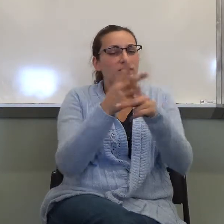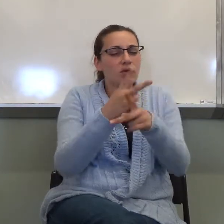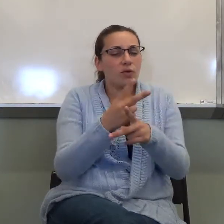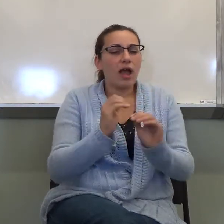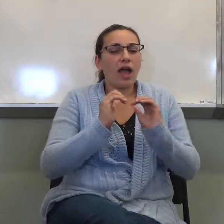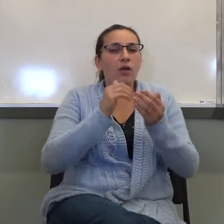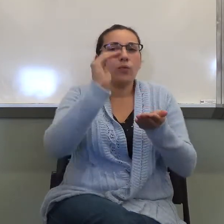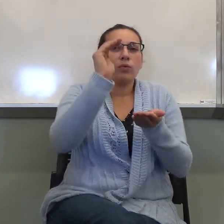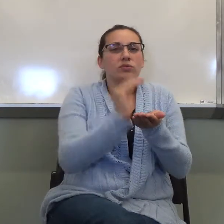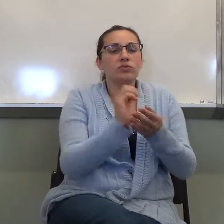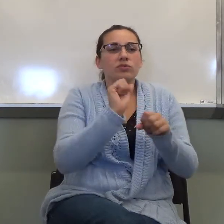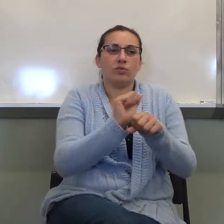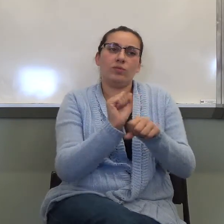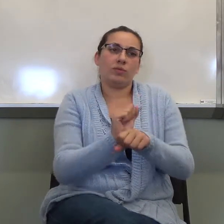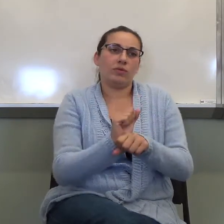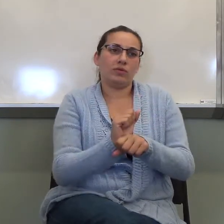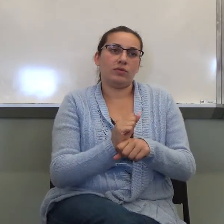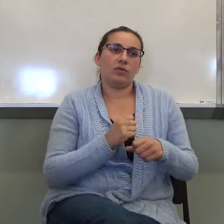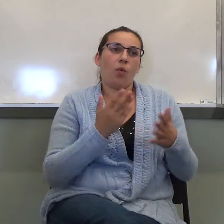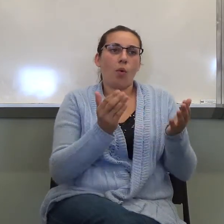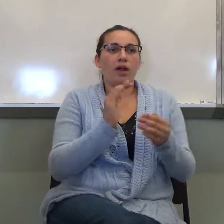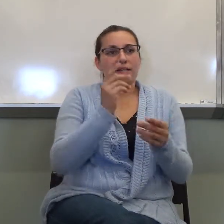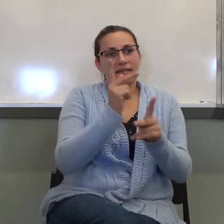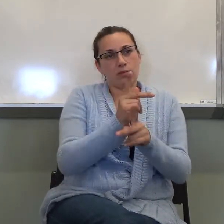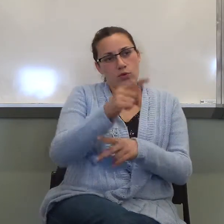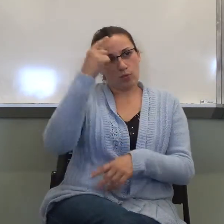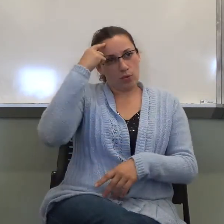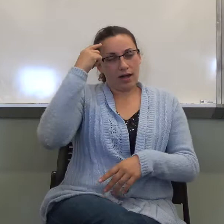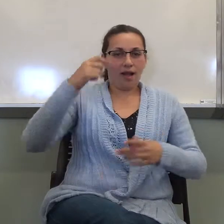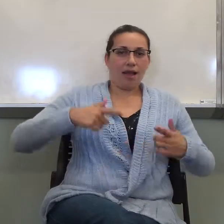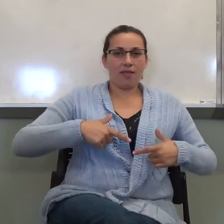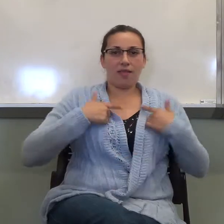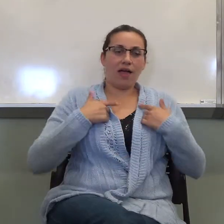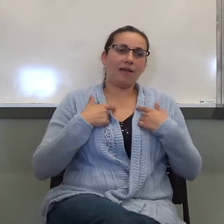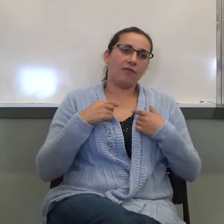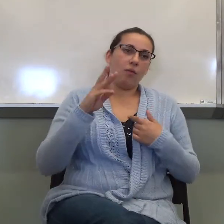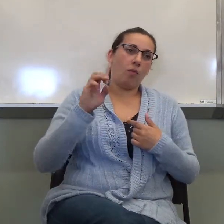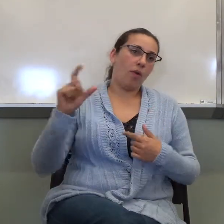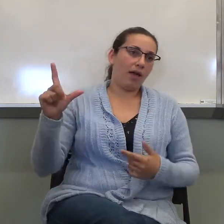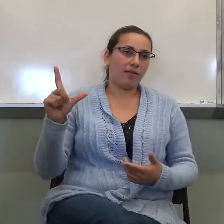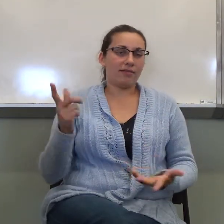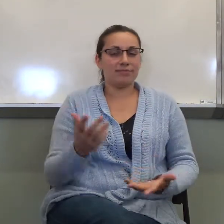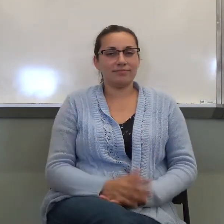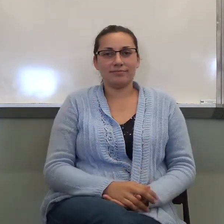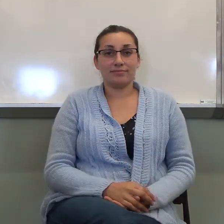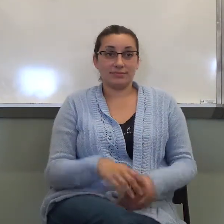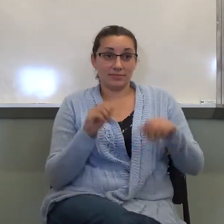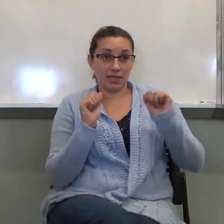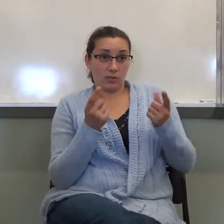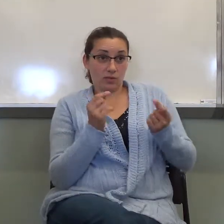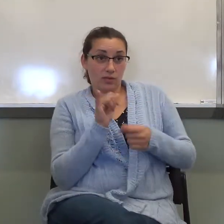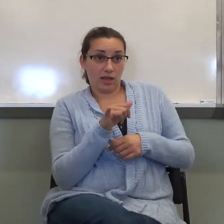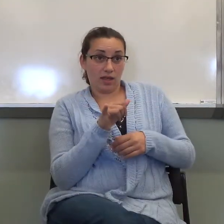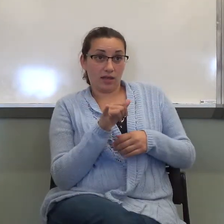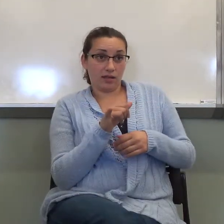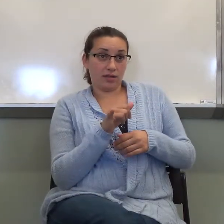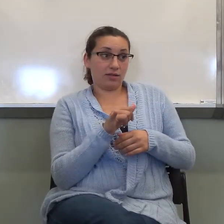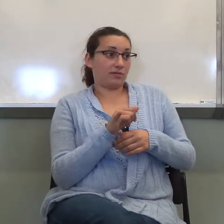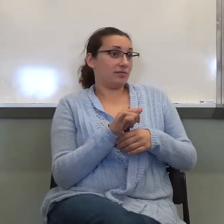your work to keep the brain alive and well and so forth. Well, can we do that? Can we put them all next to each other? Well, it's